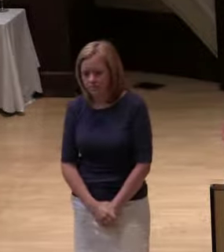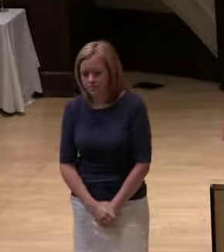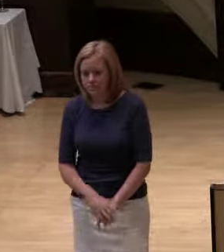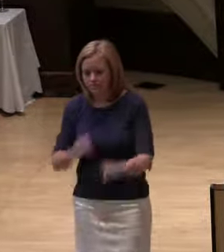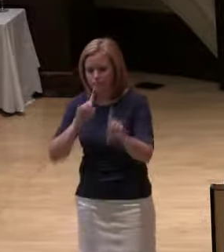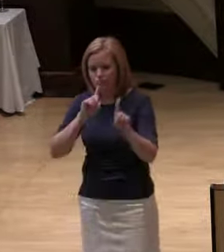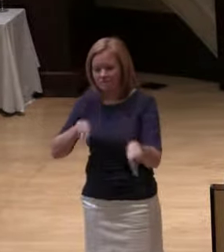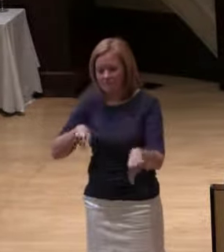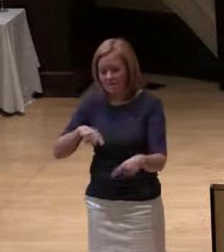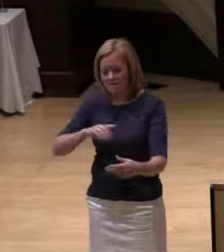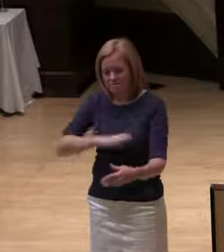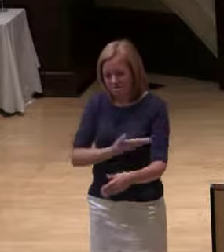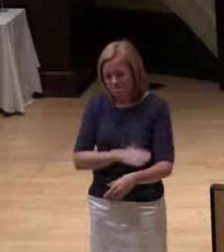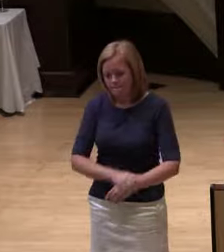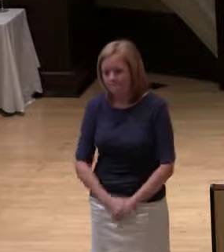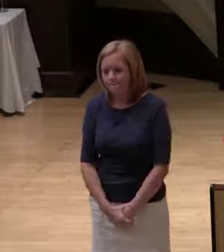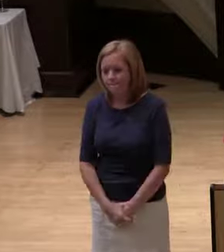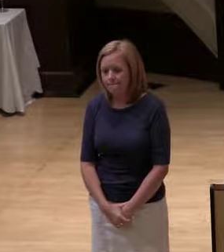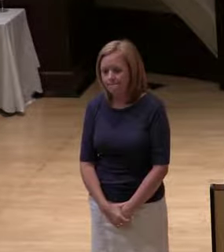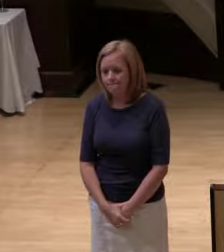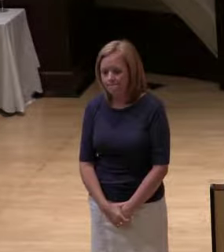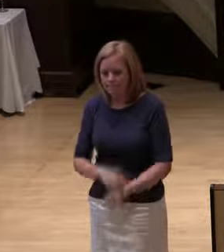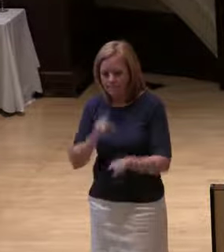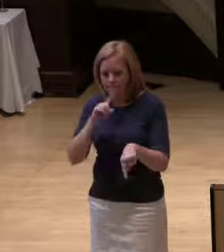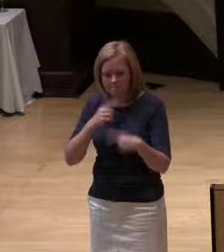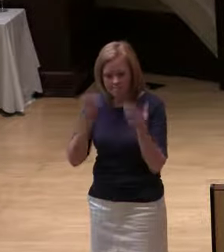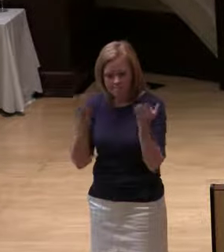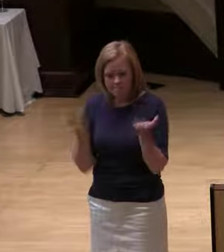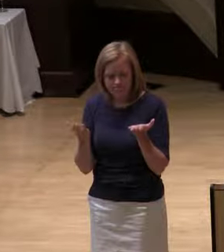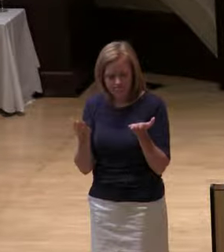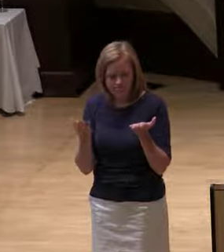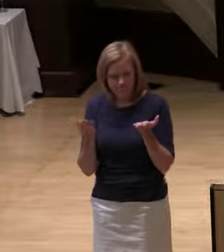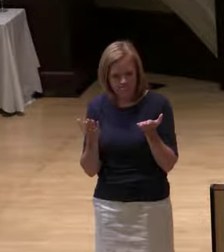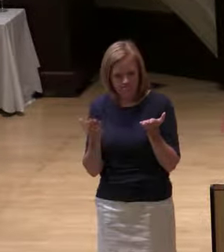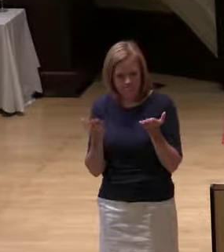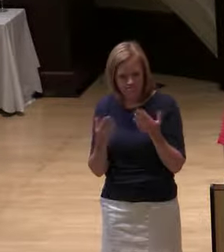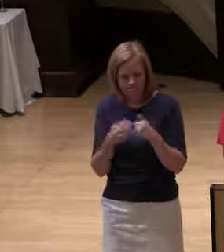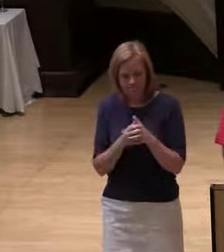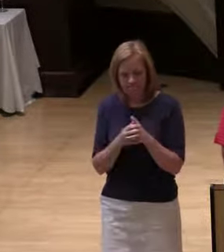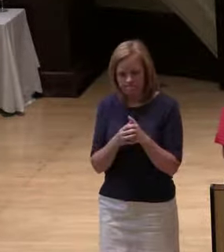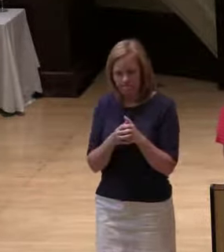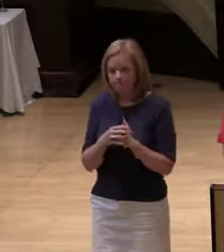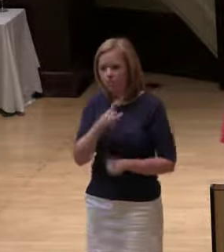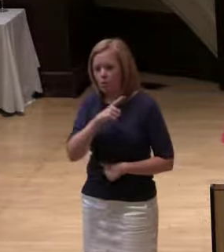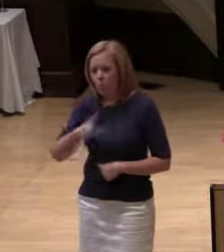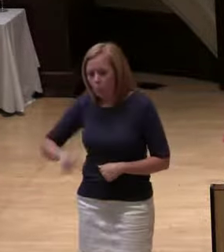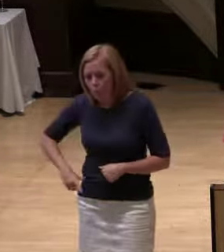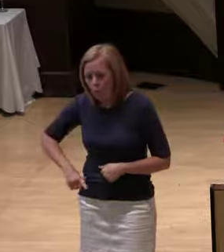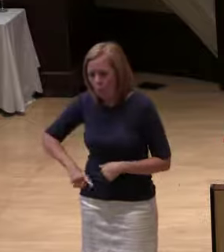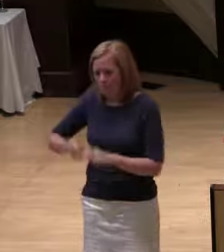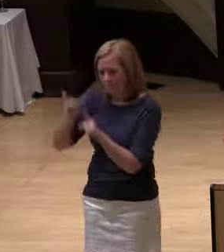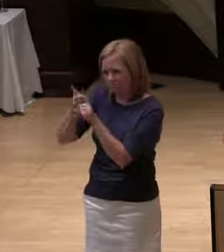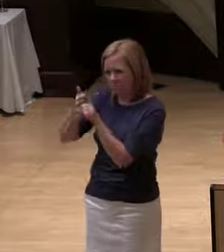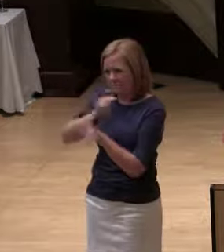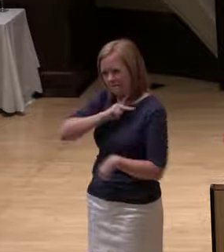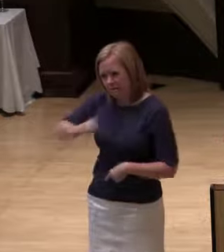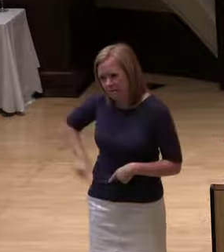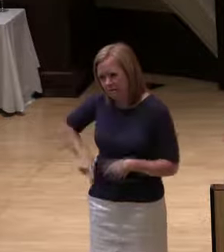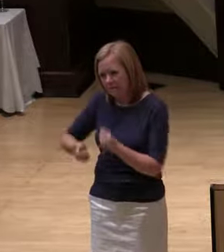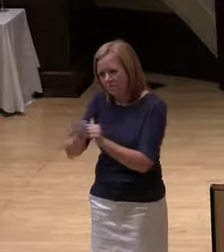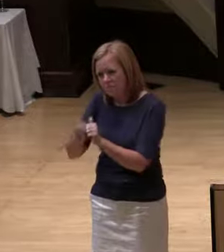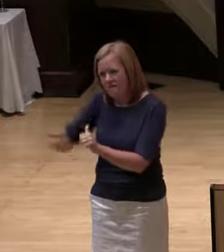The responsorial psalm, the response is, the Lord is King, the Most